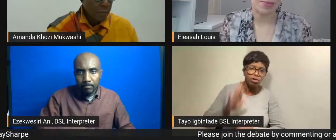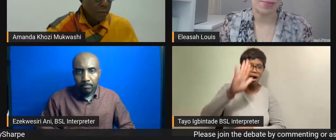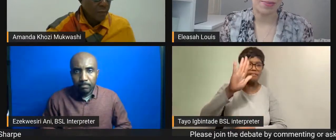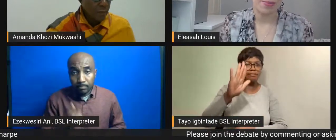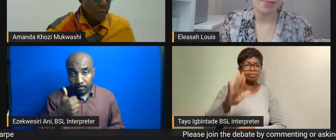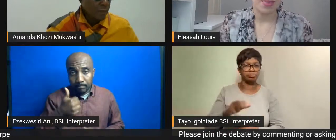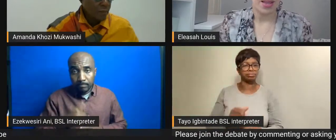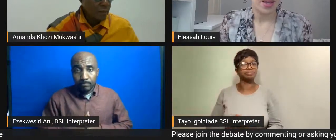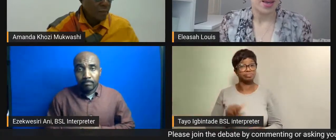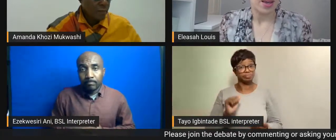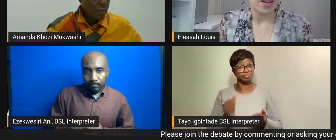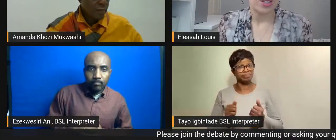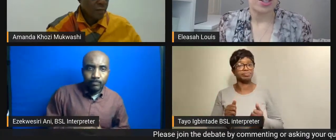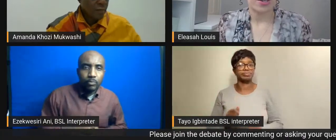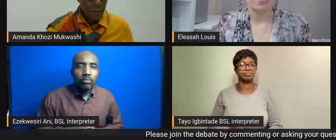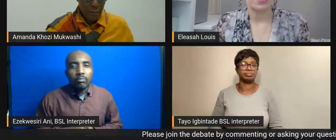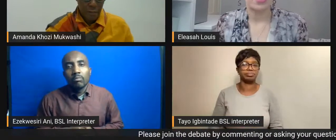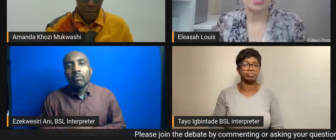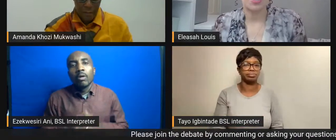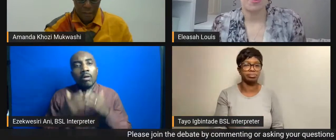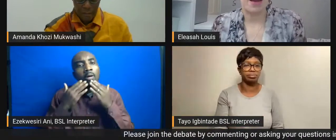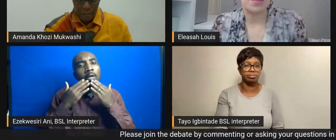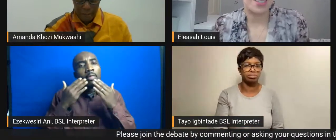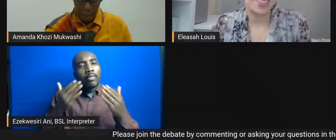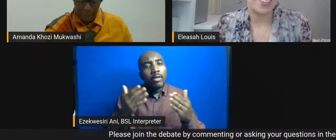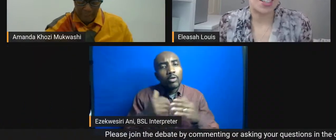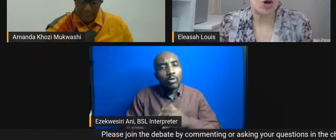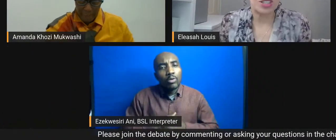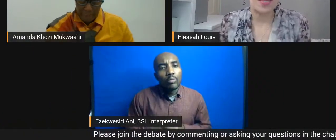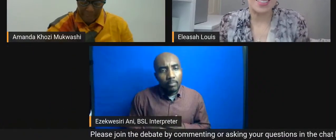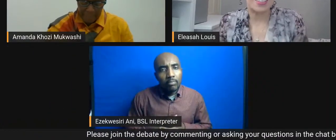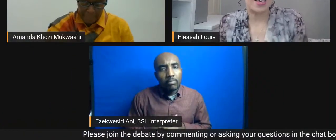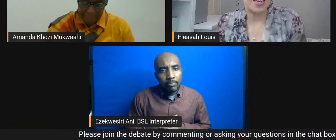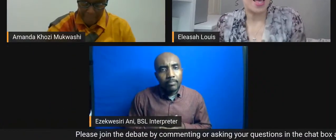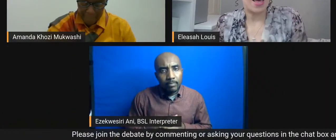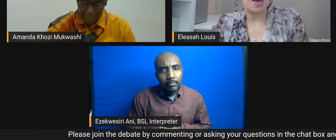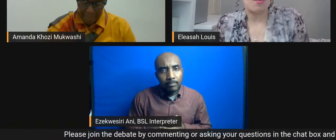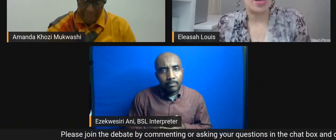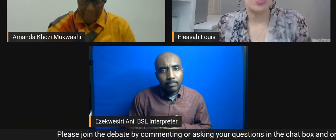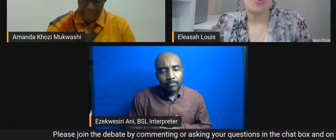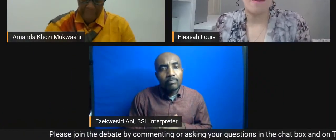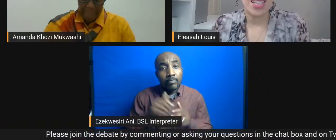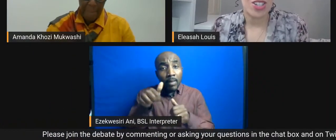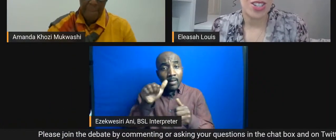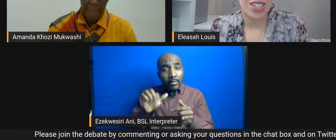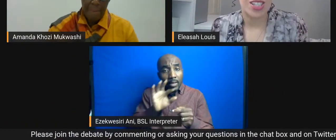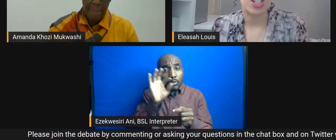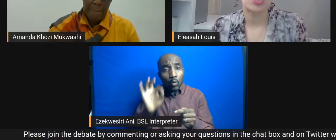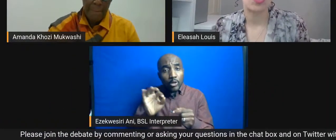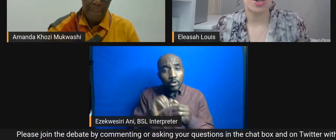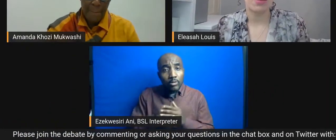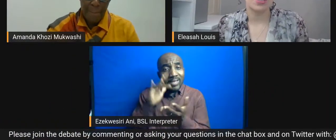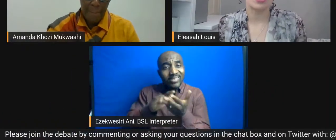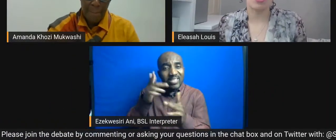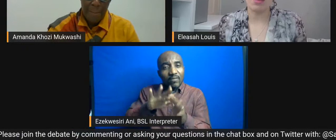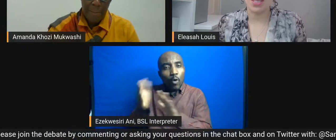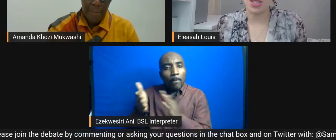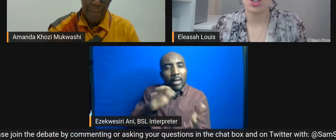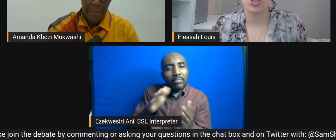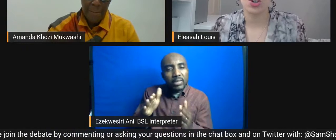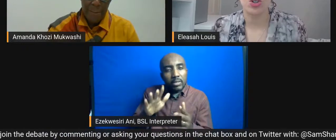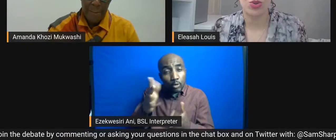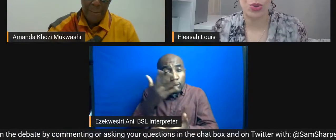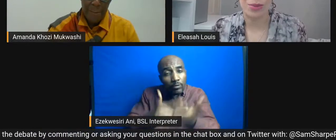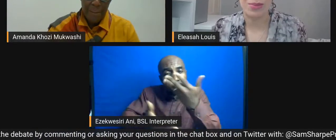Thank you. So, Centre for Baptist Studies, Oxford, you mentioned